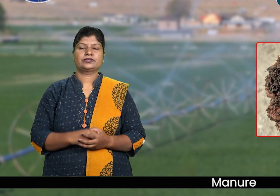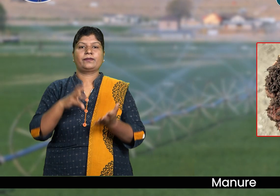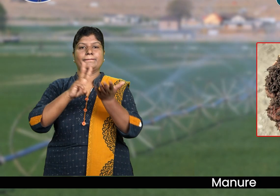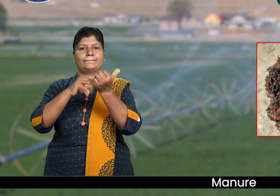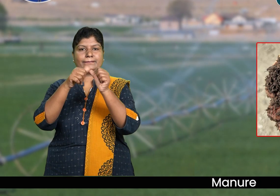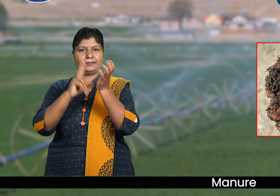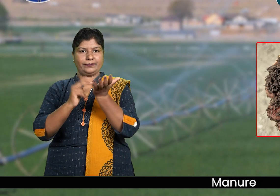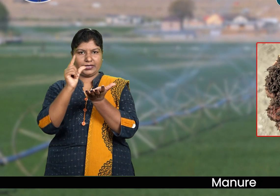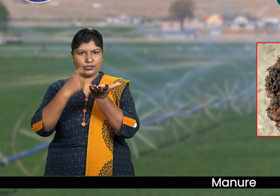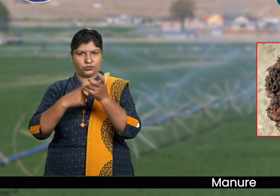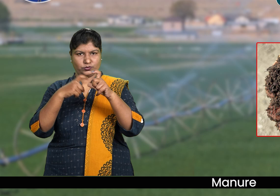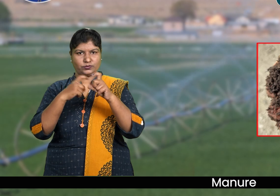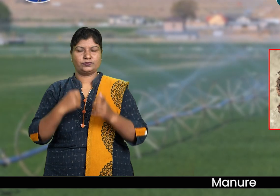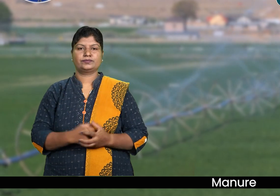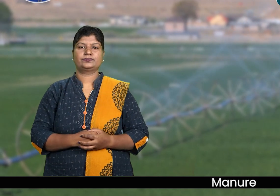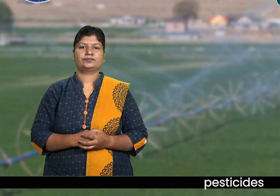manure,